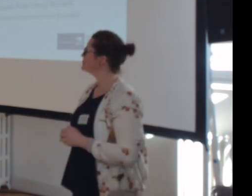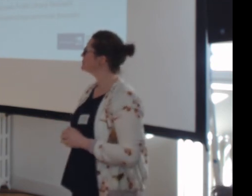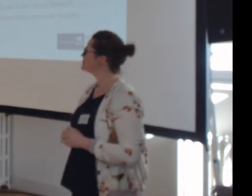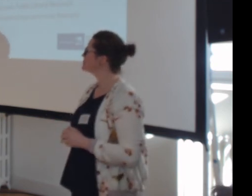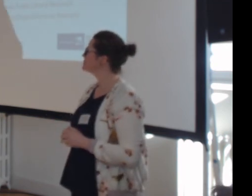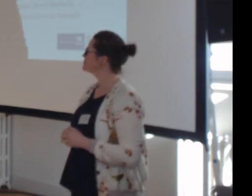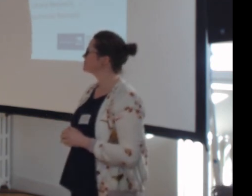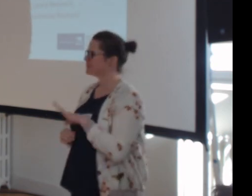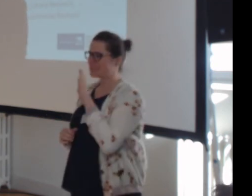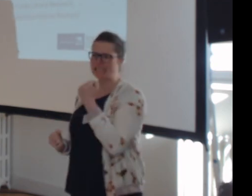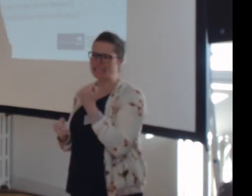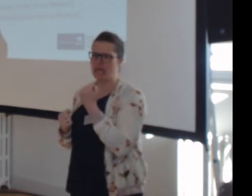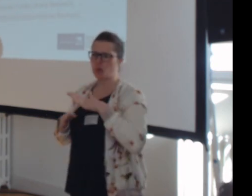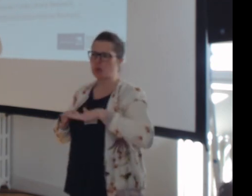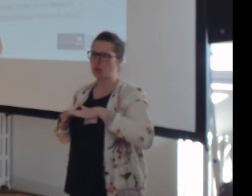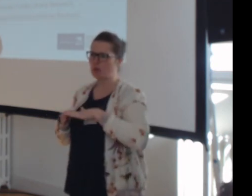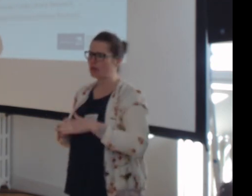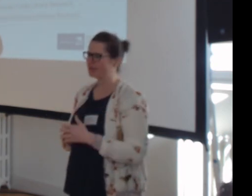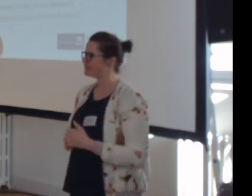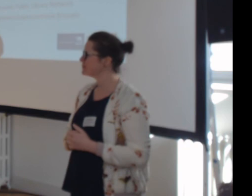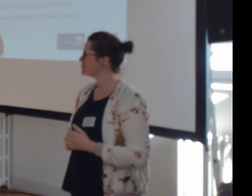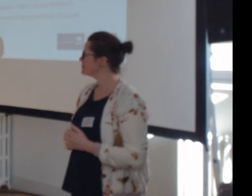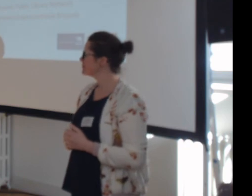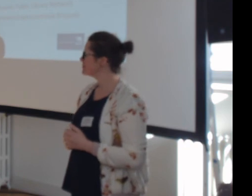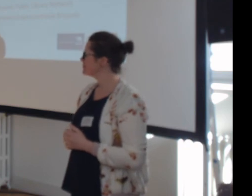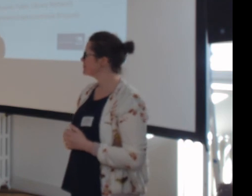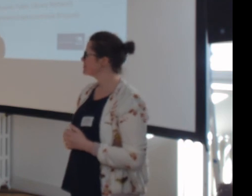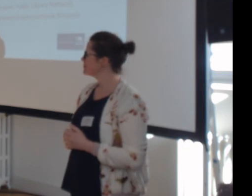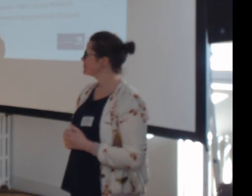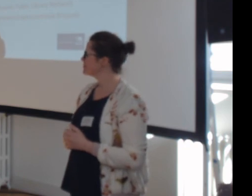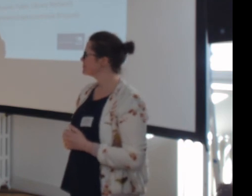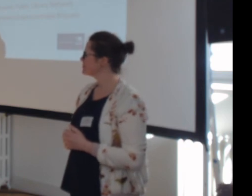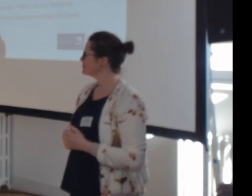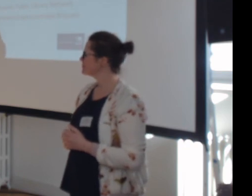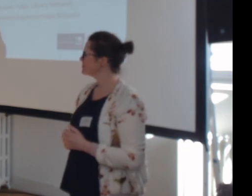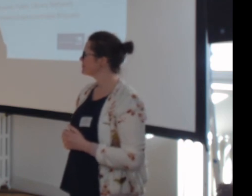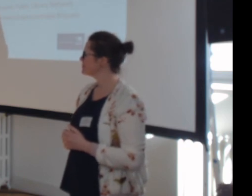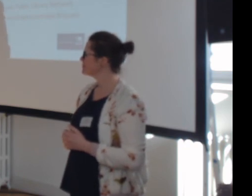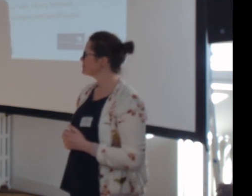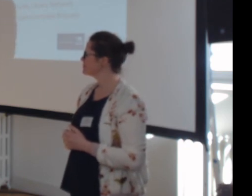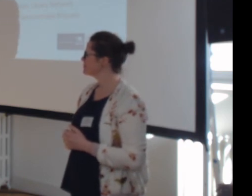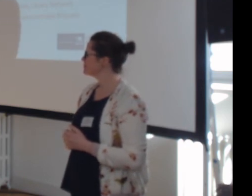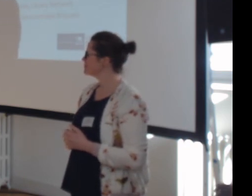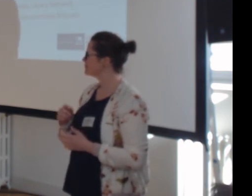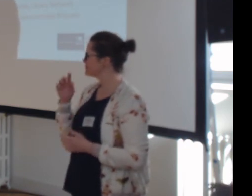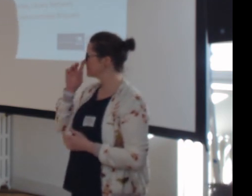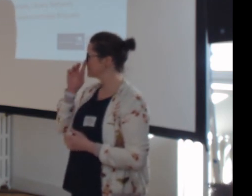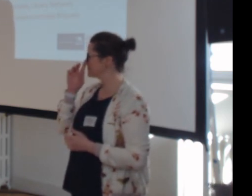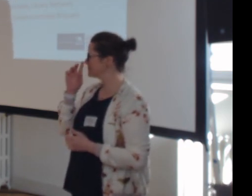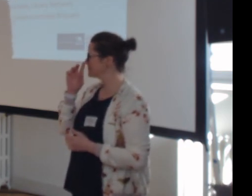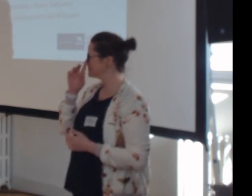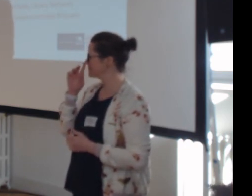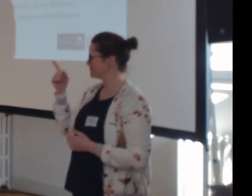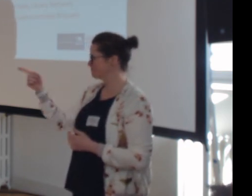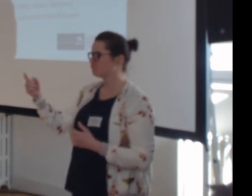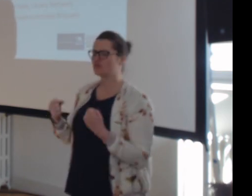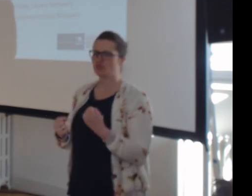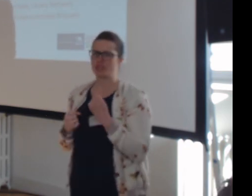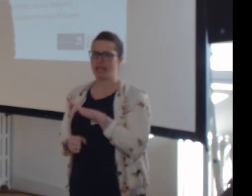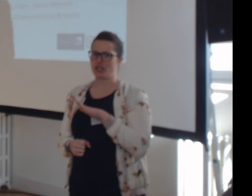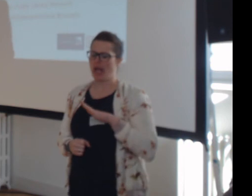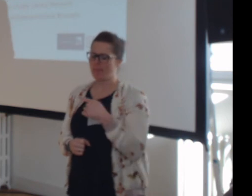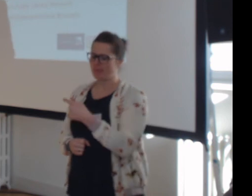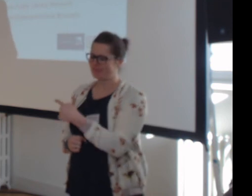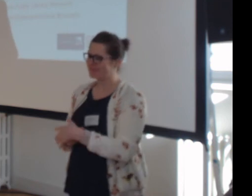I prove not to be strong enough to have this. Maybe I'm not right. She's a strong lady.